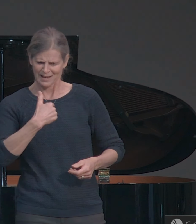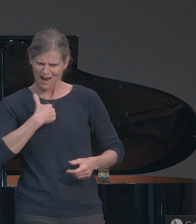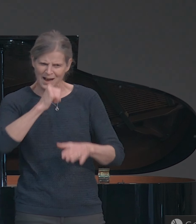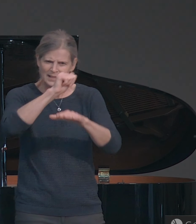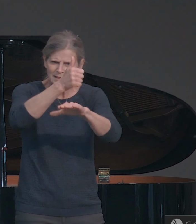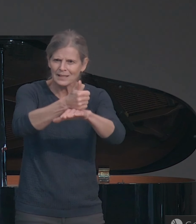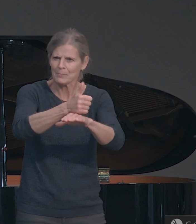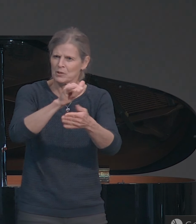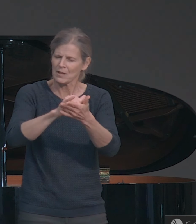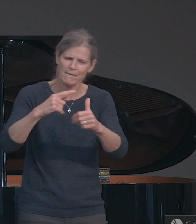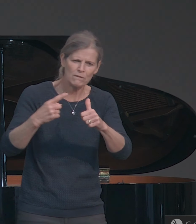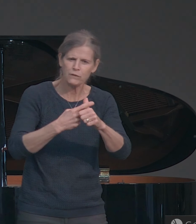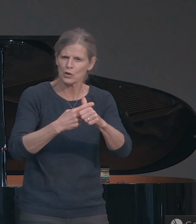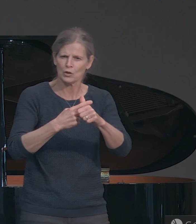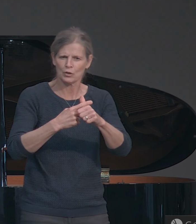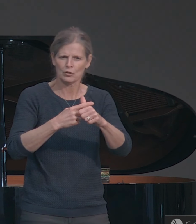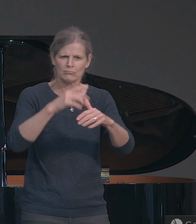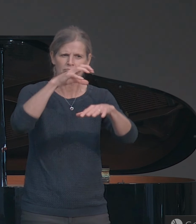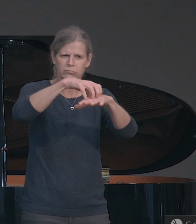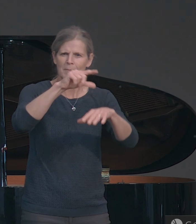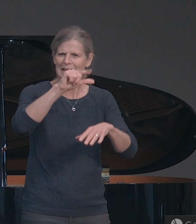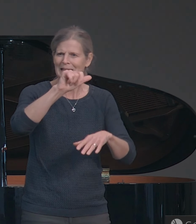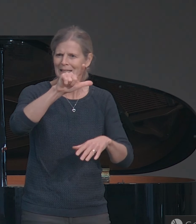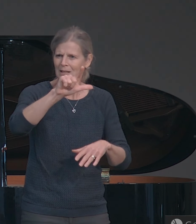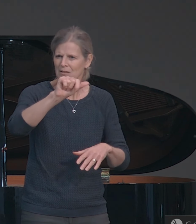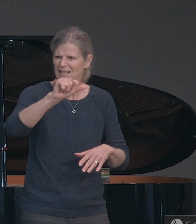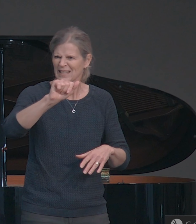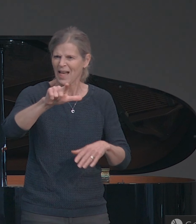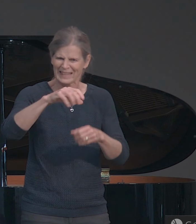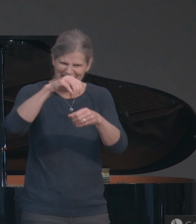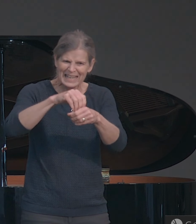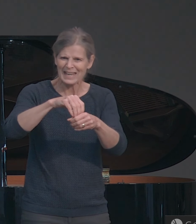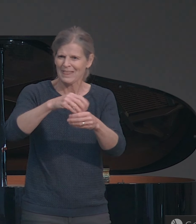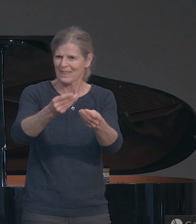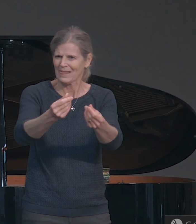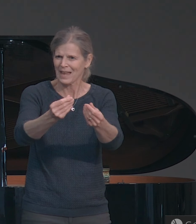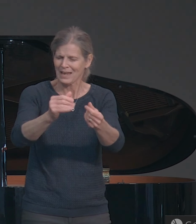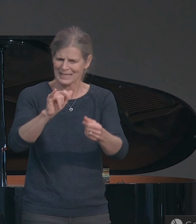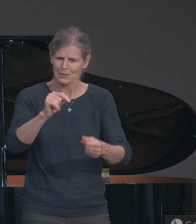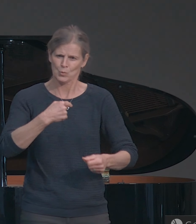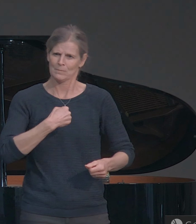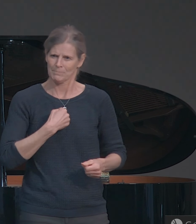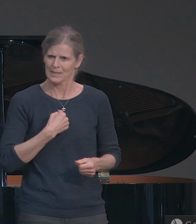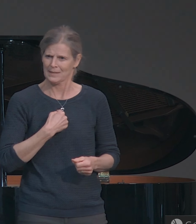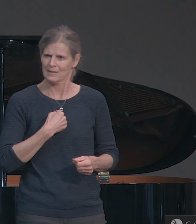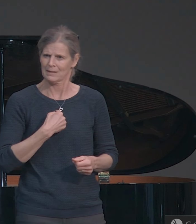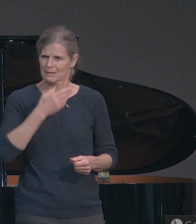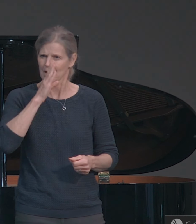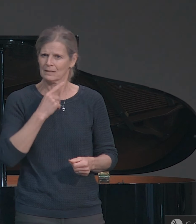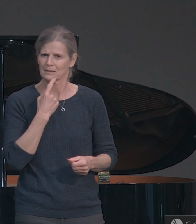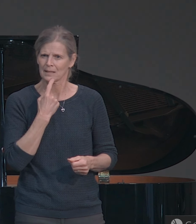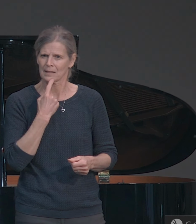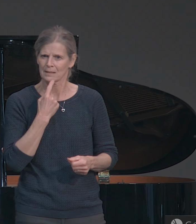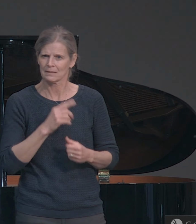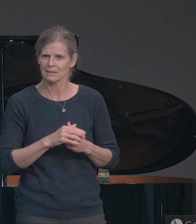established that first camp at Gilgal in the land. It was I. And all of the things